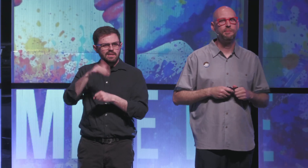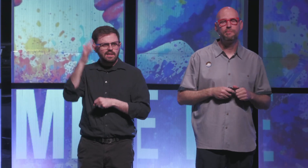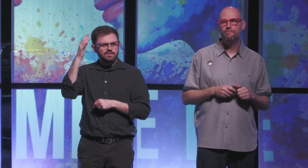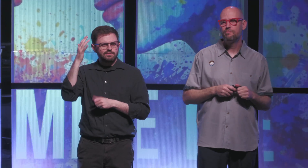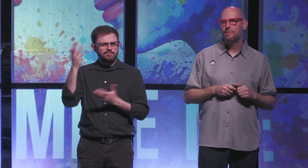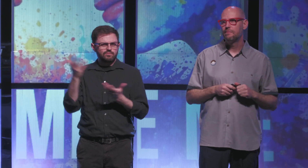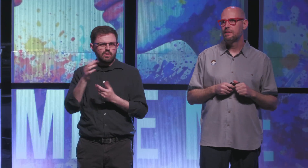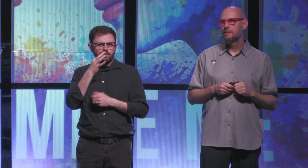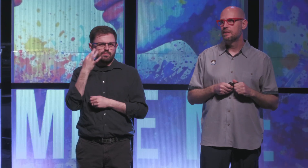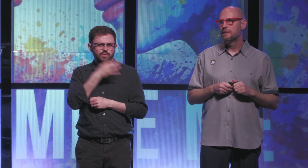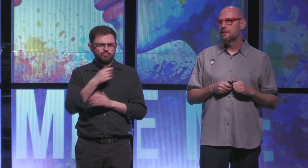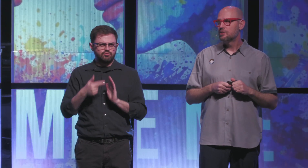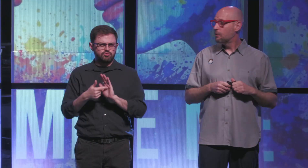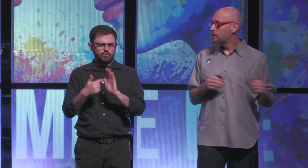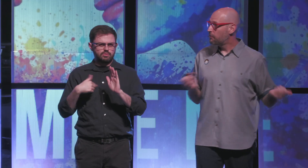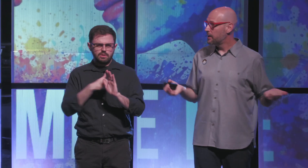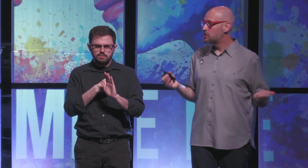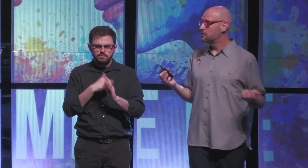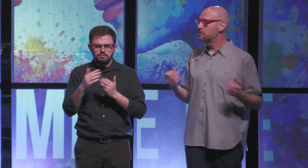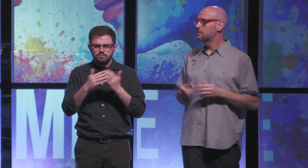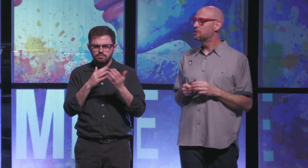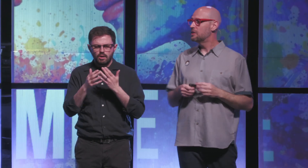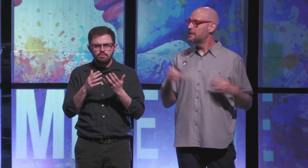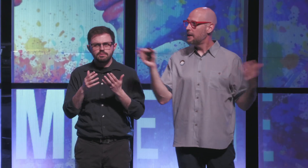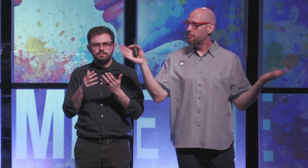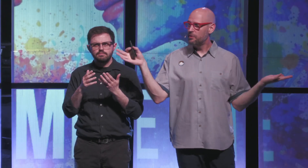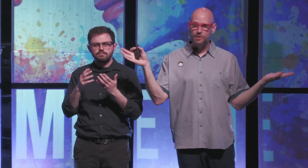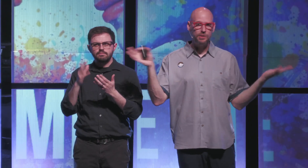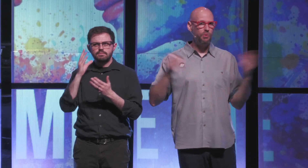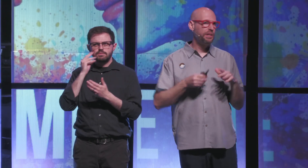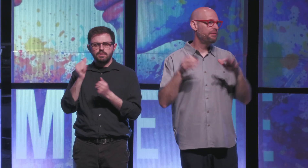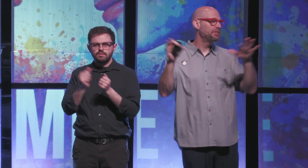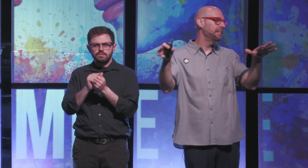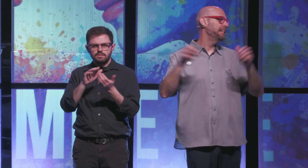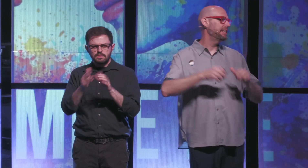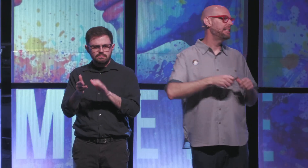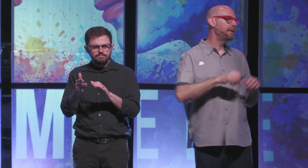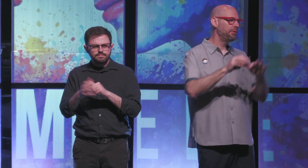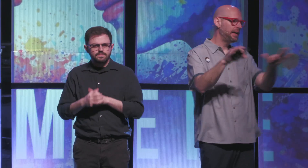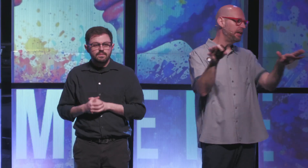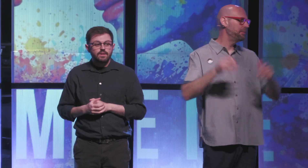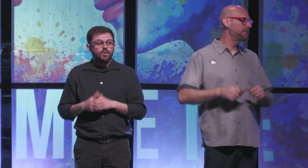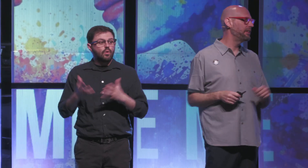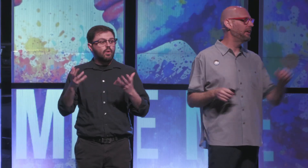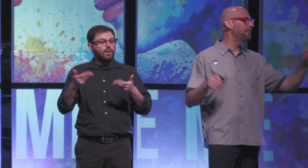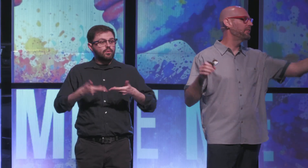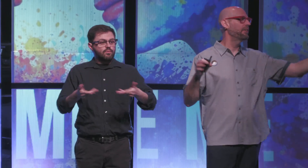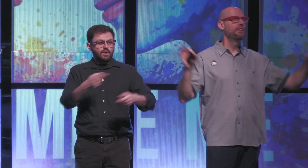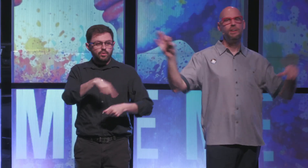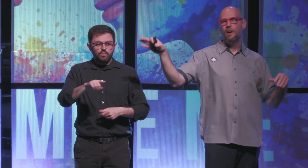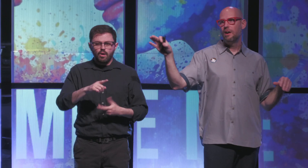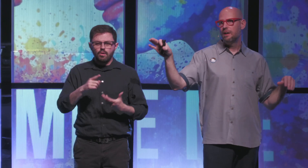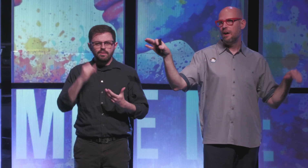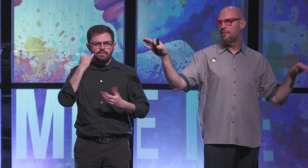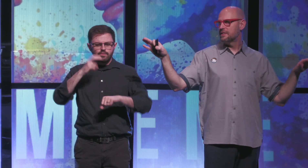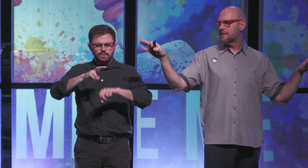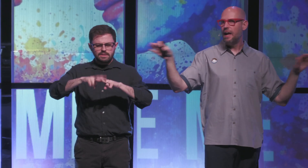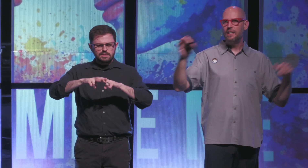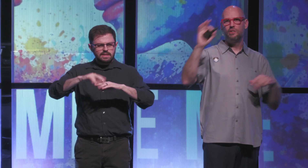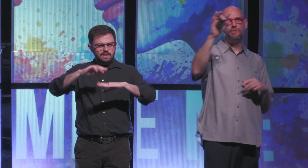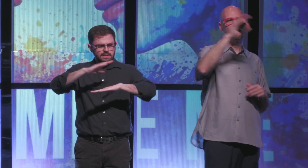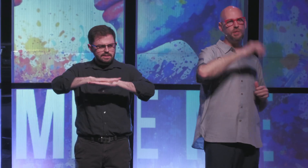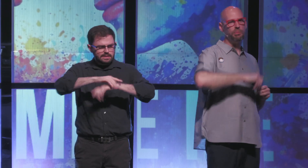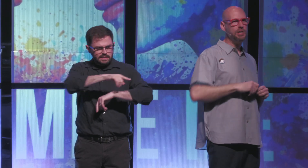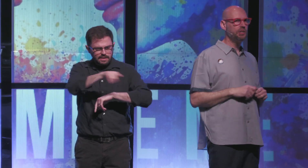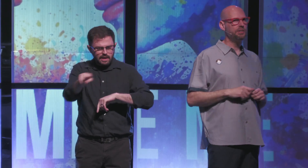death. So I want to invite you to the table this morning. If you're sitting at a table, the elements are there. If you're on the